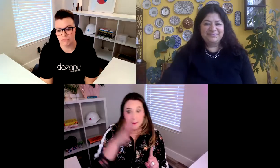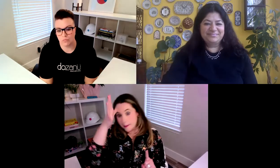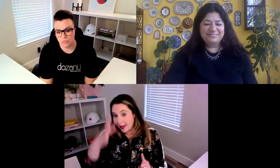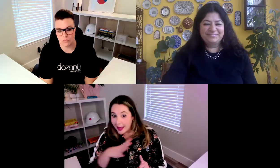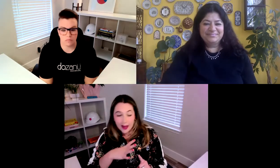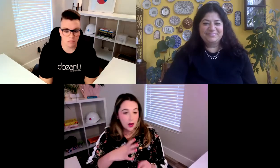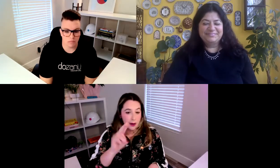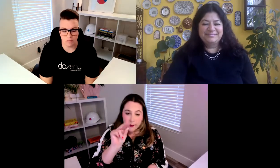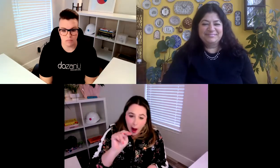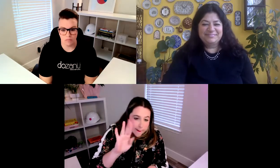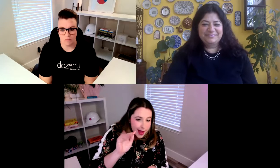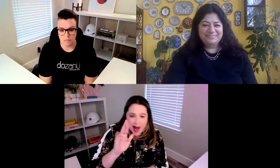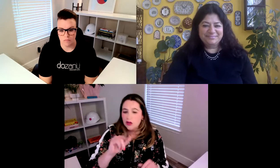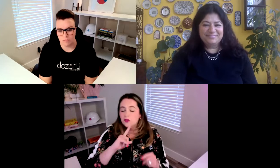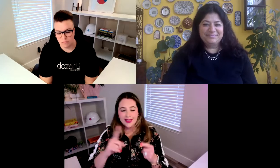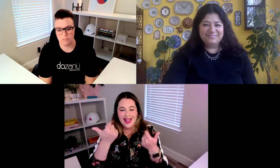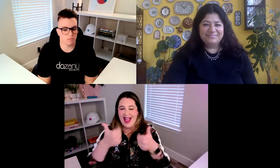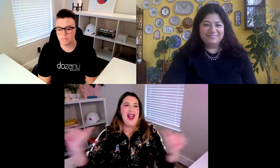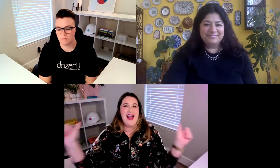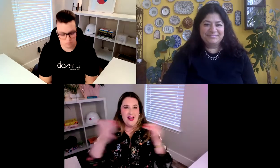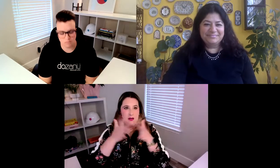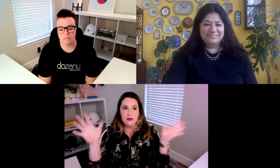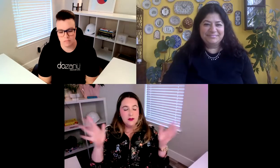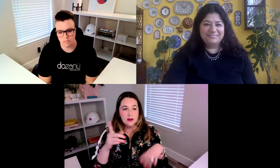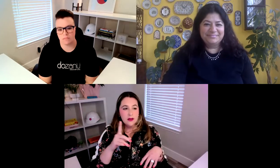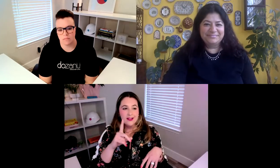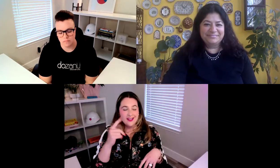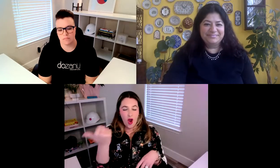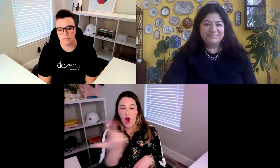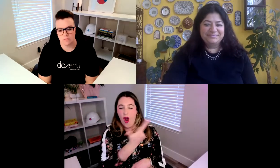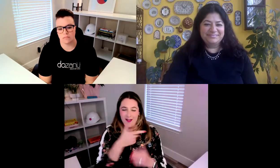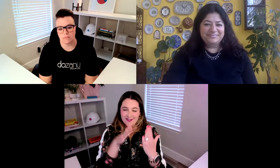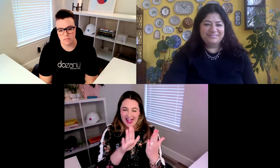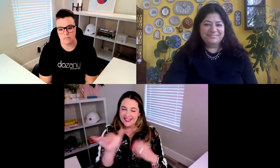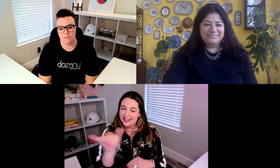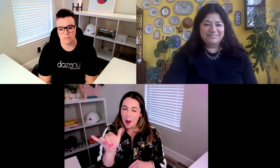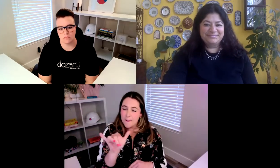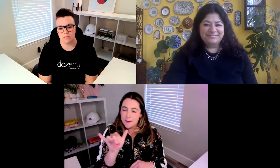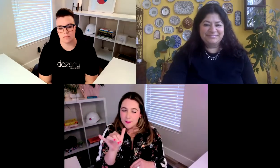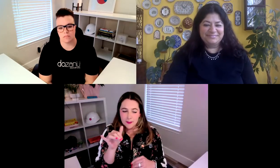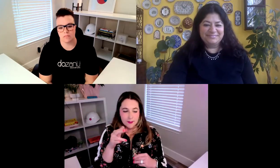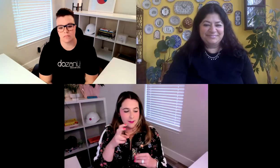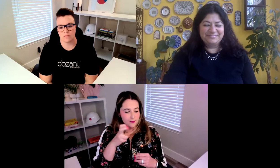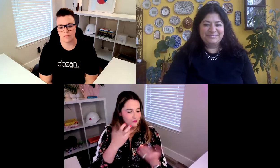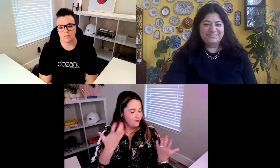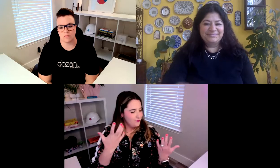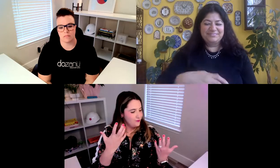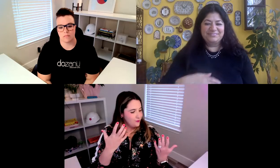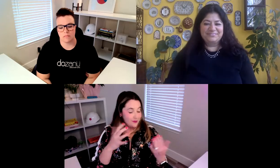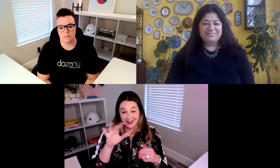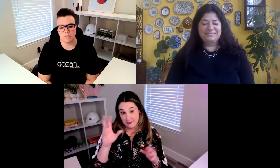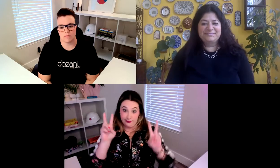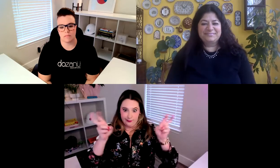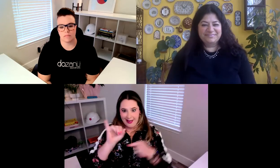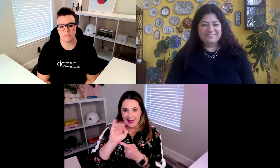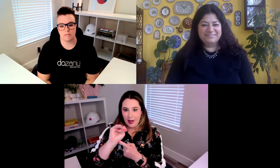I think that women and men, non-binary, it can be any spectrum of gender. Everyone faces the